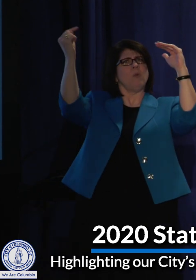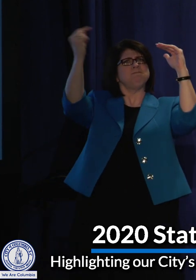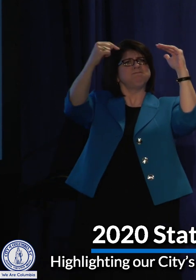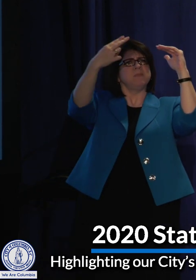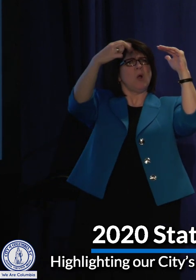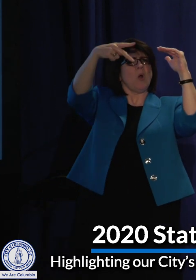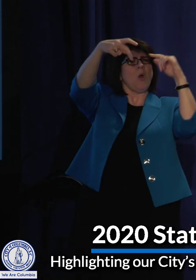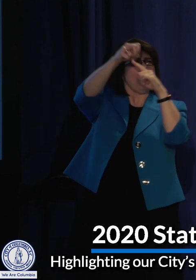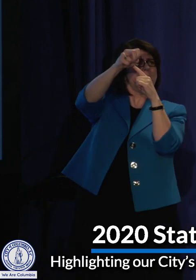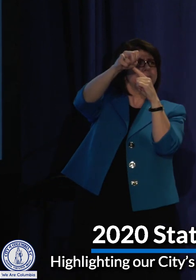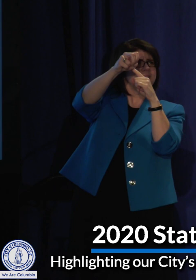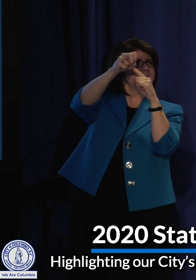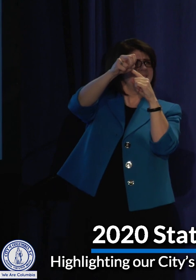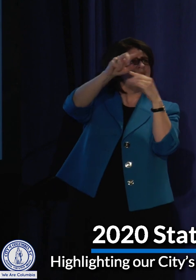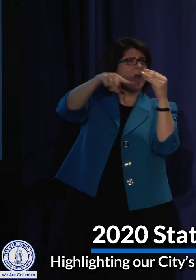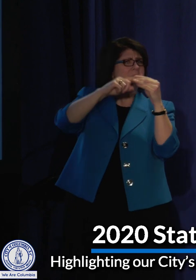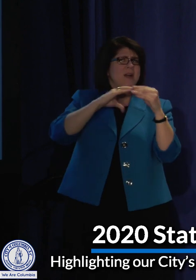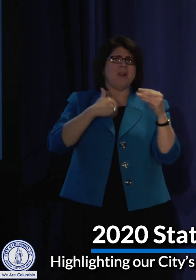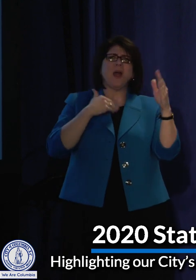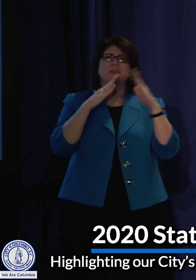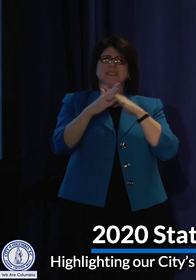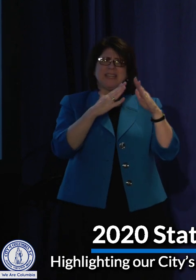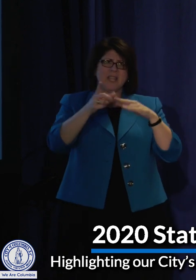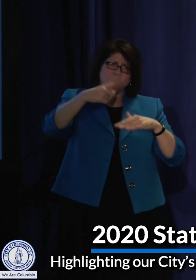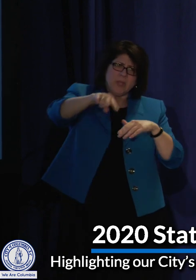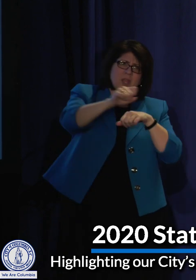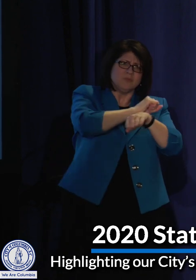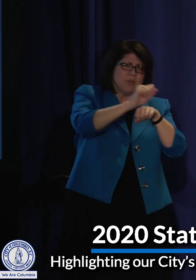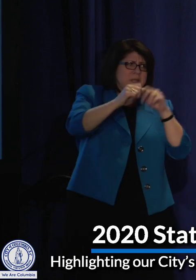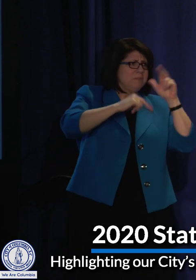we are building together.